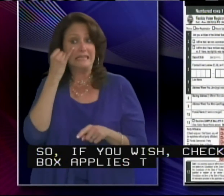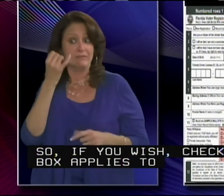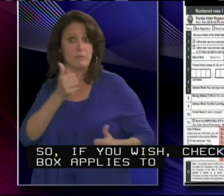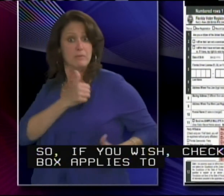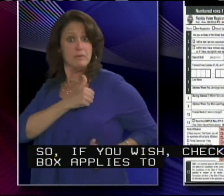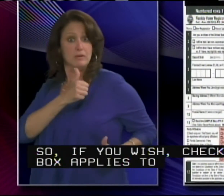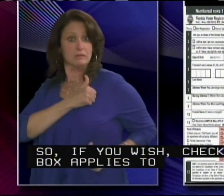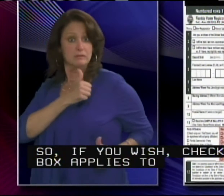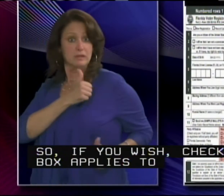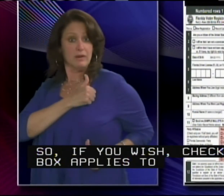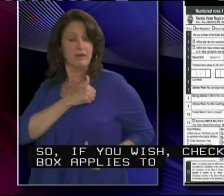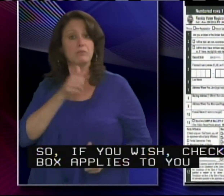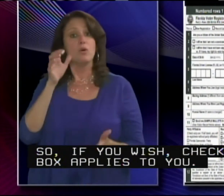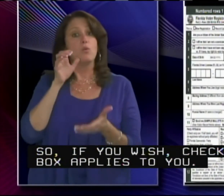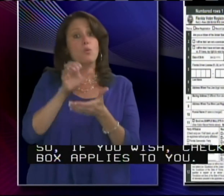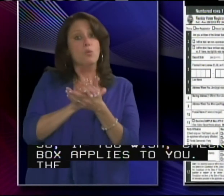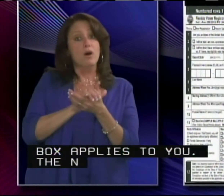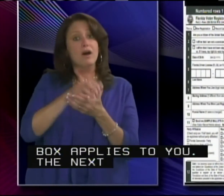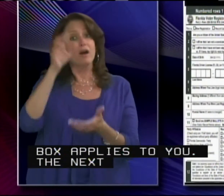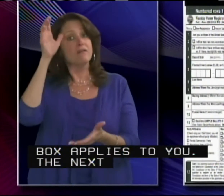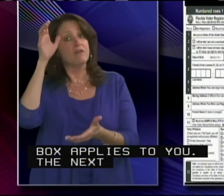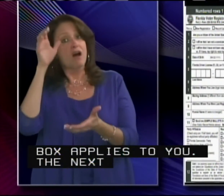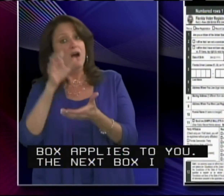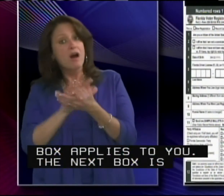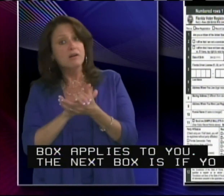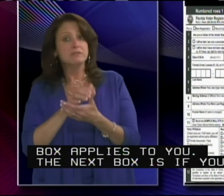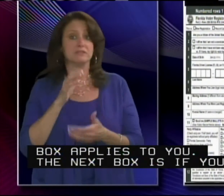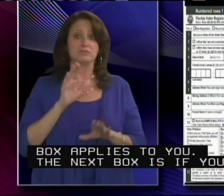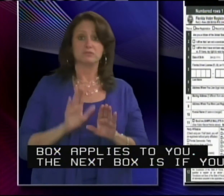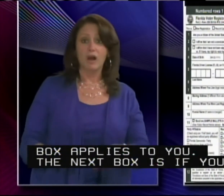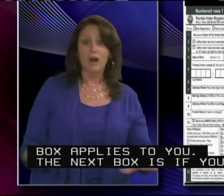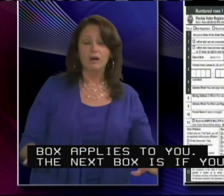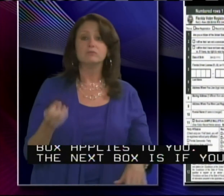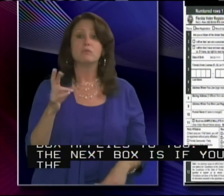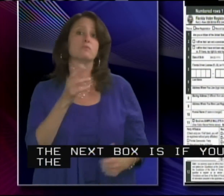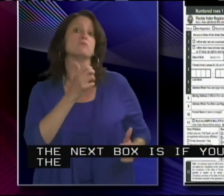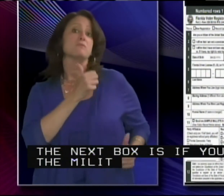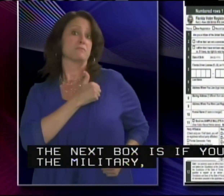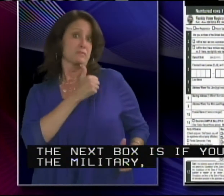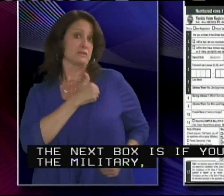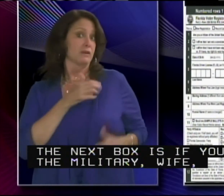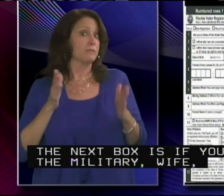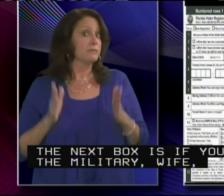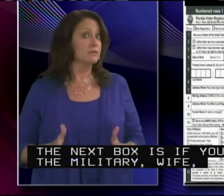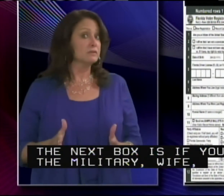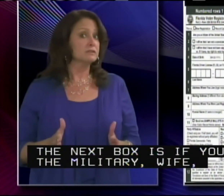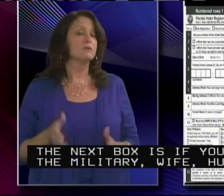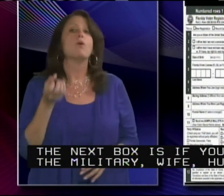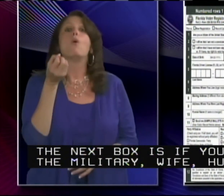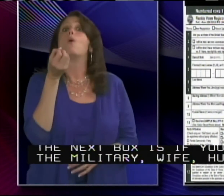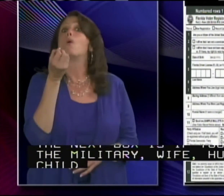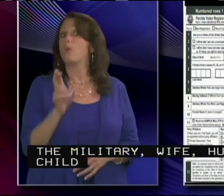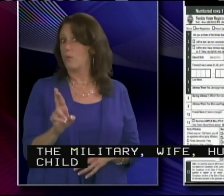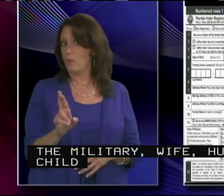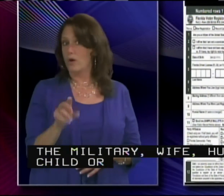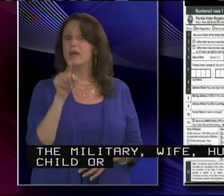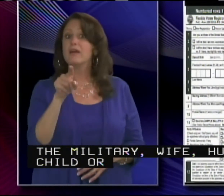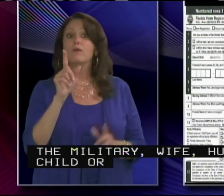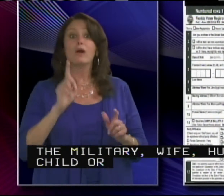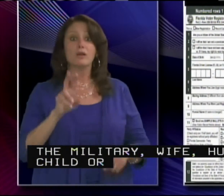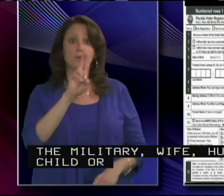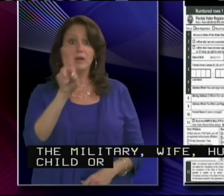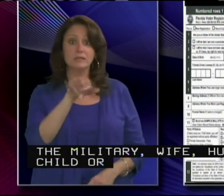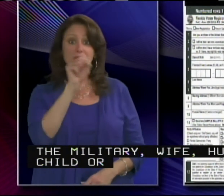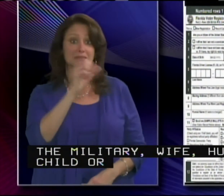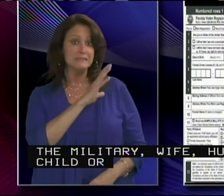if you are in the military, a wife, husband, child, or military person, or if you